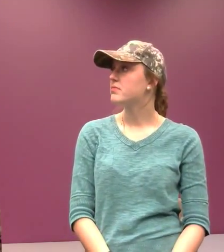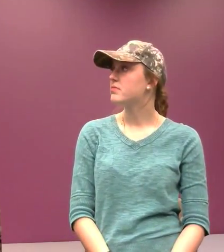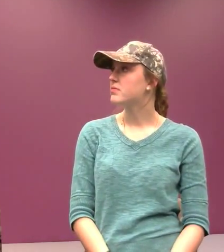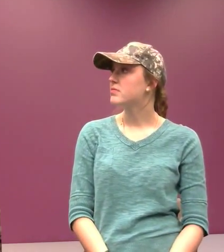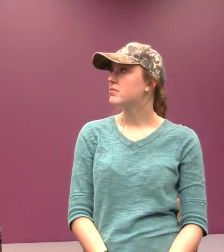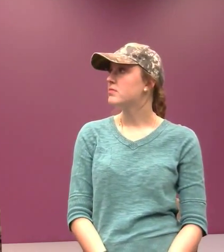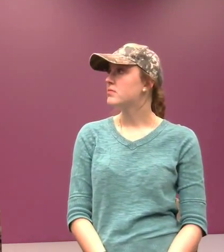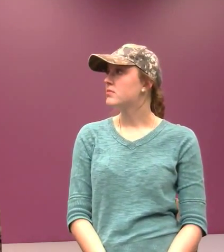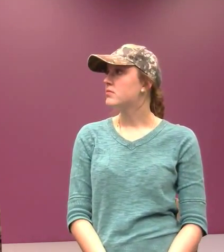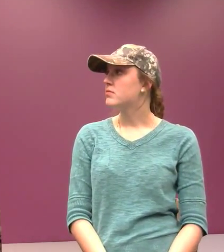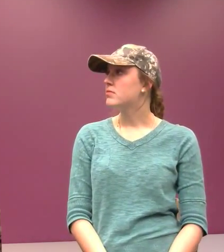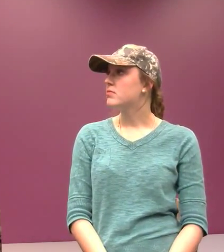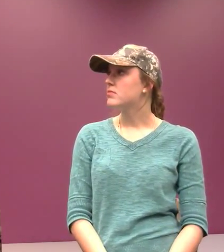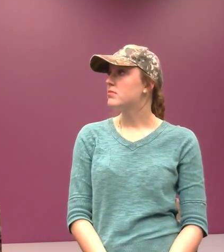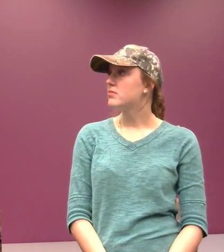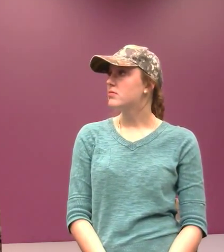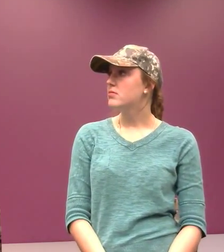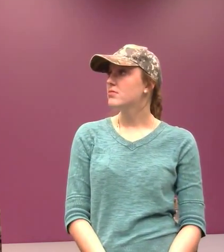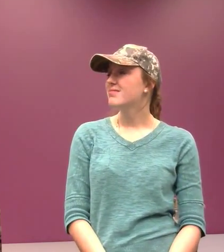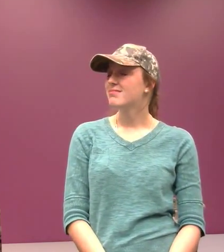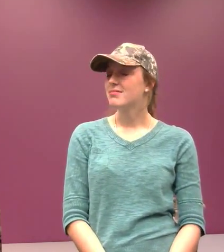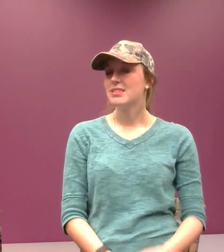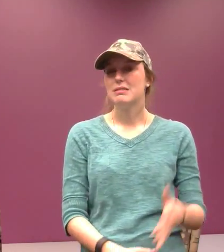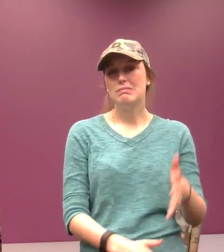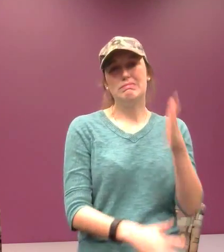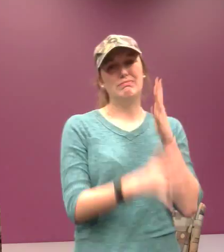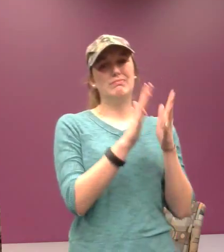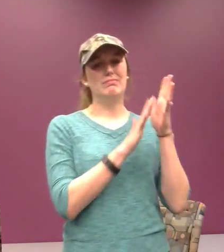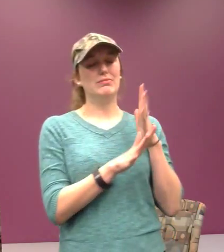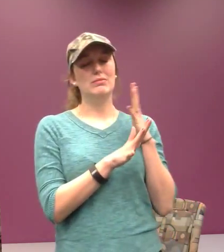I guess before I get to that problem, I want to digress just a moment.